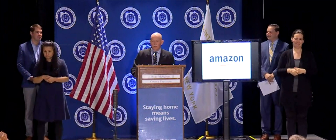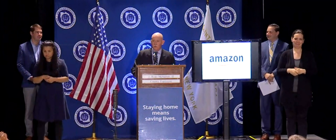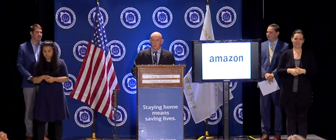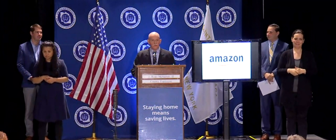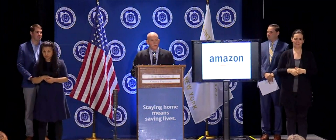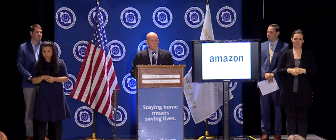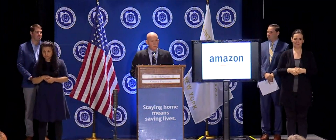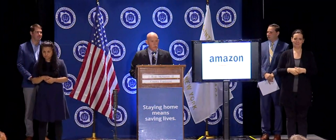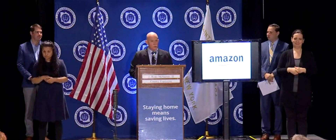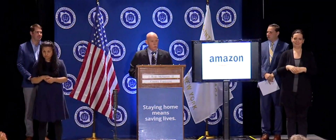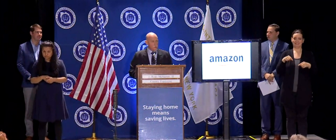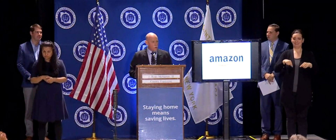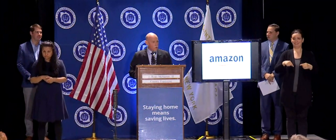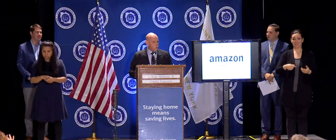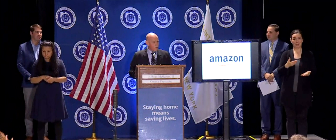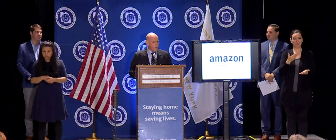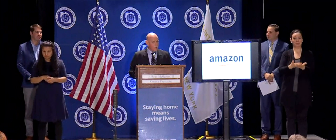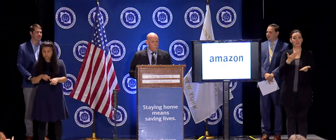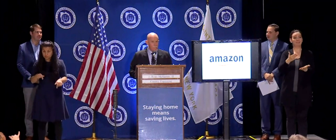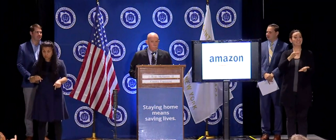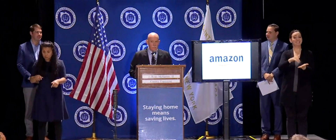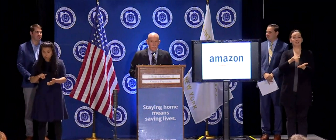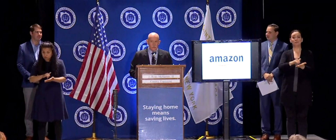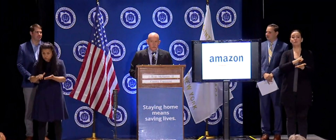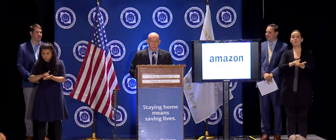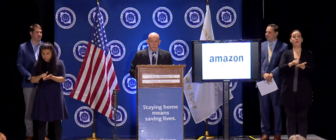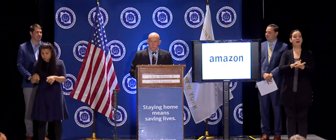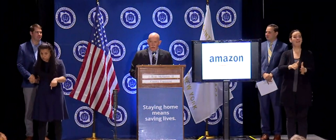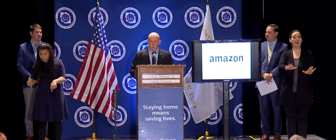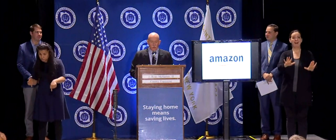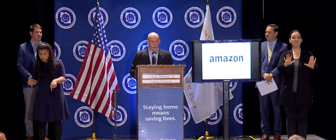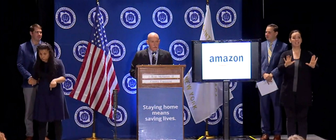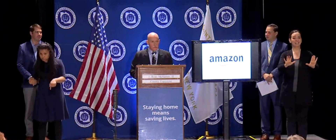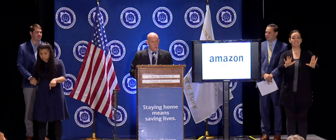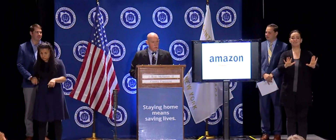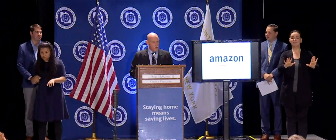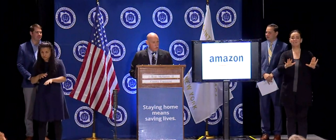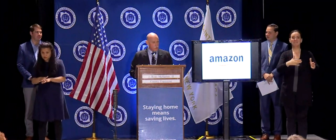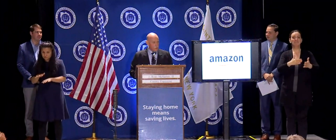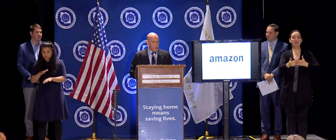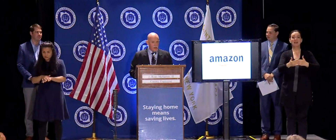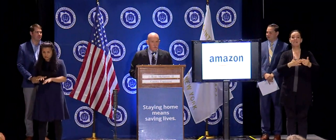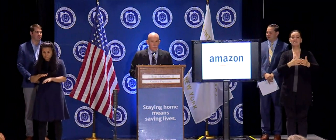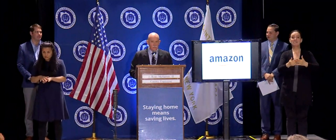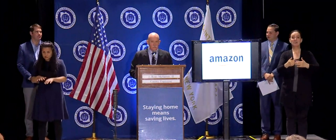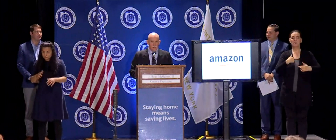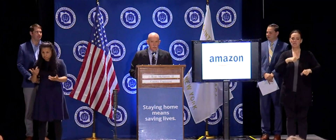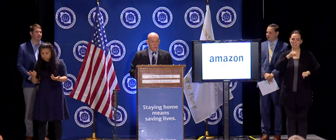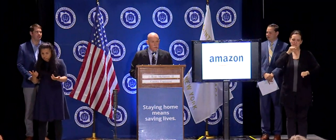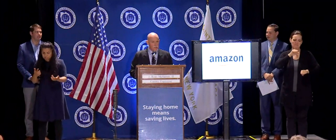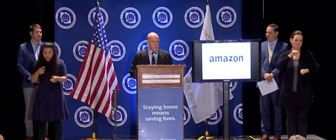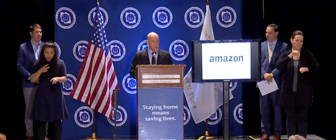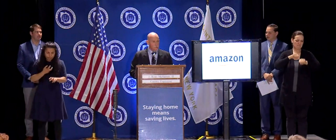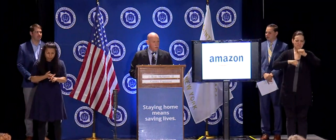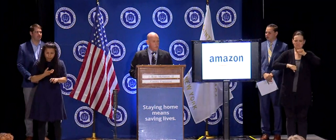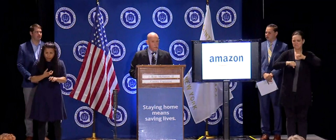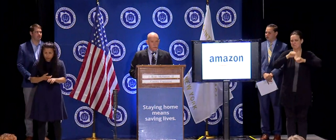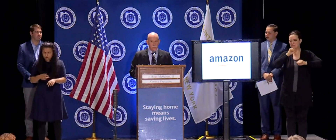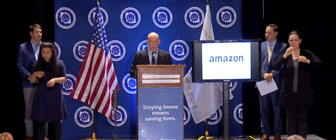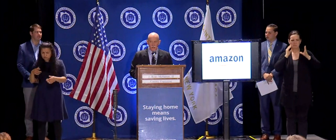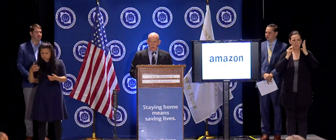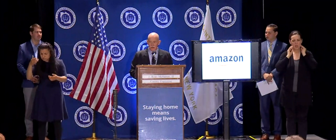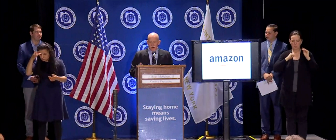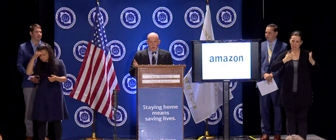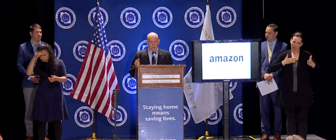Well, this just proves it's Central New York. Doesn't matter what kind of difficulties we might have, we can unite together to get